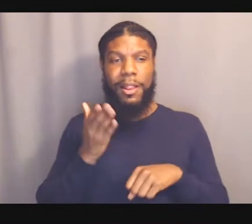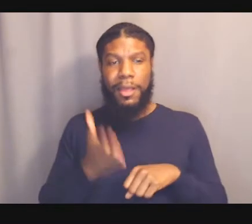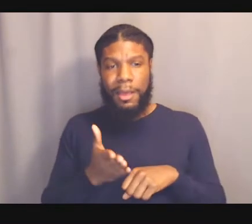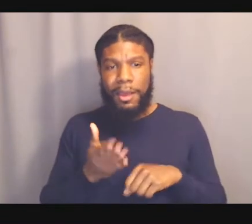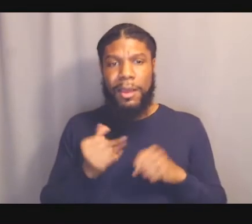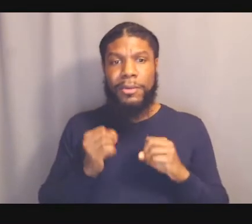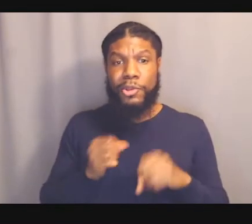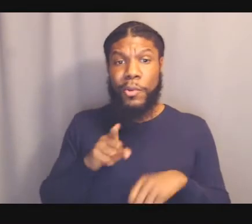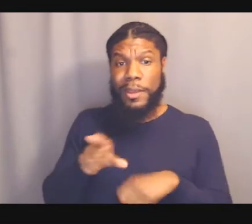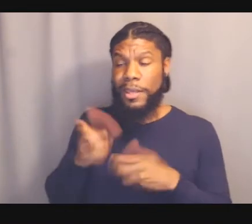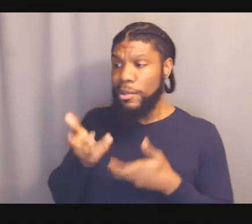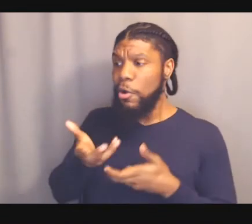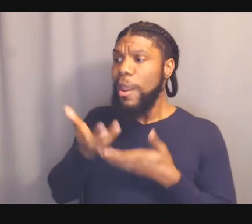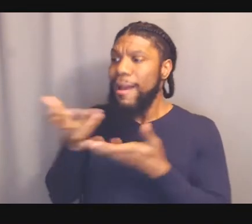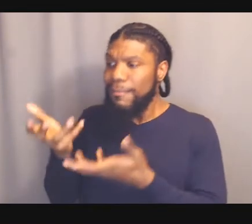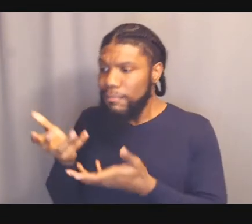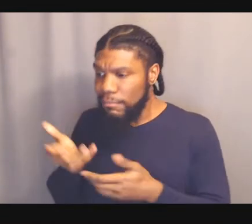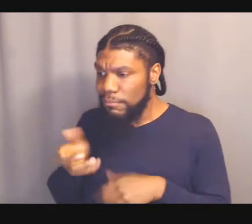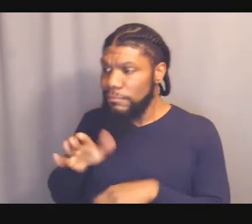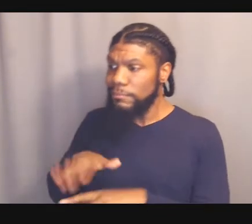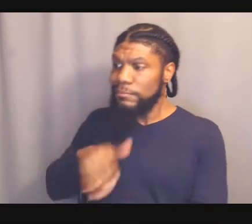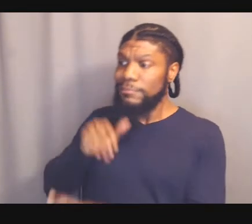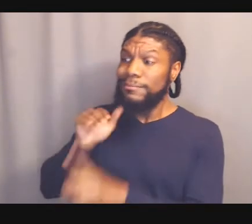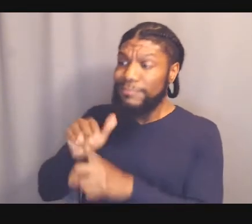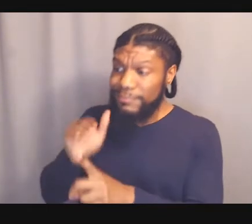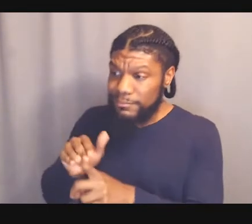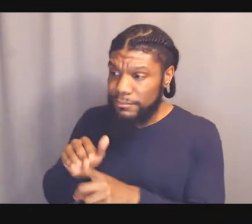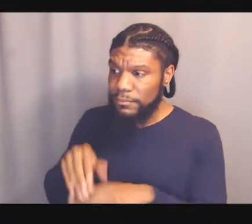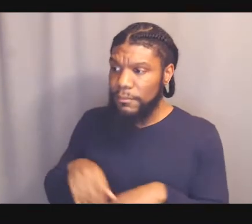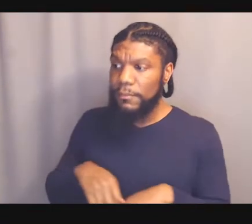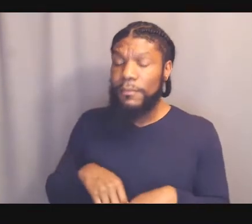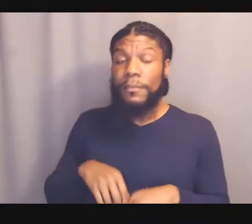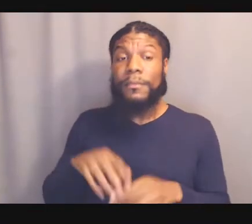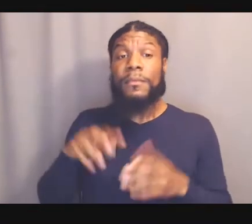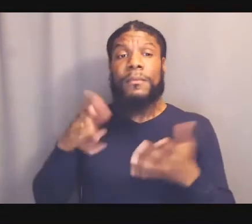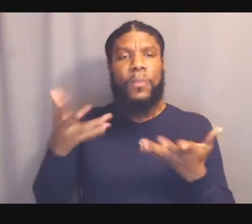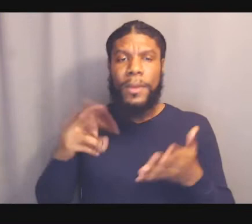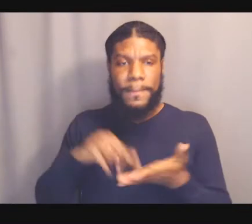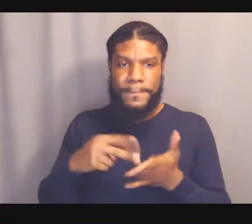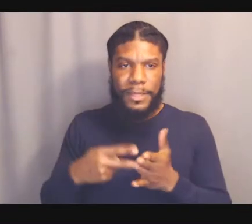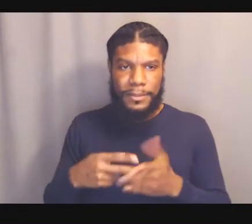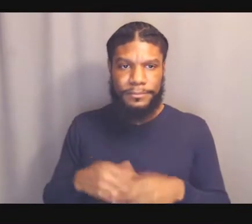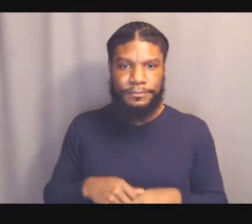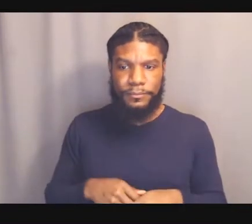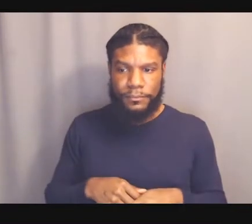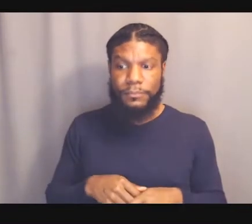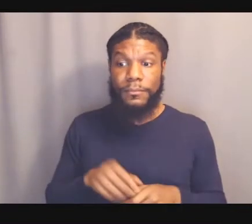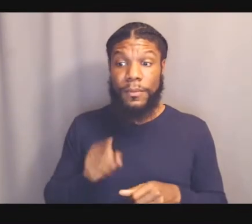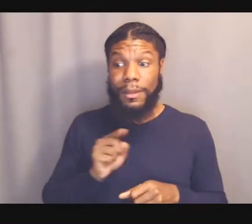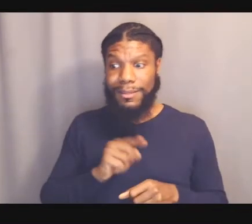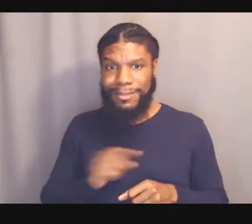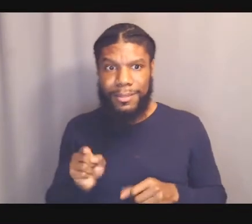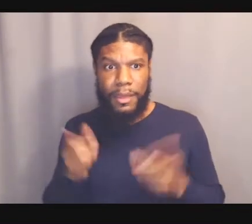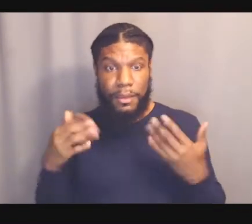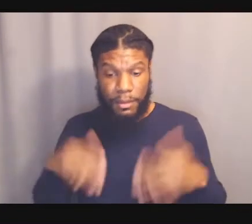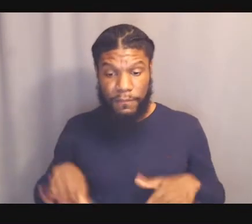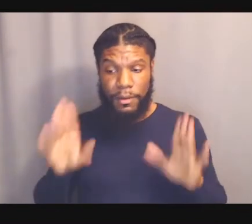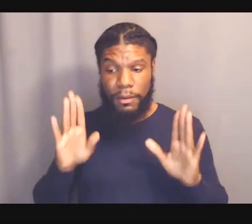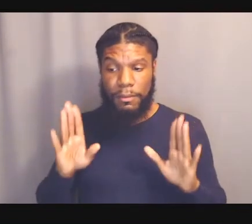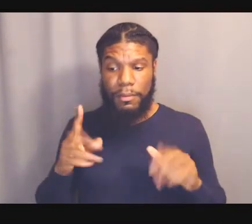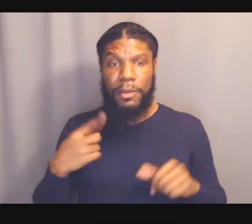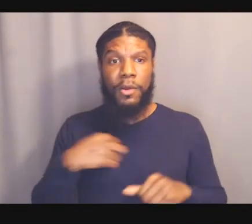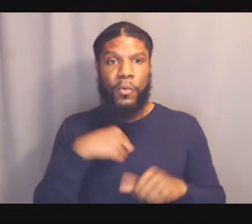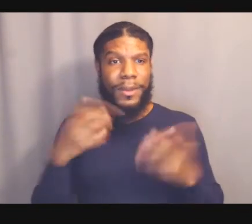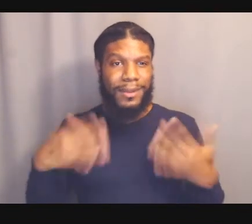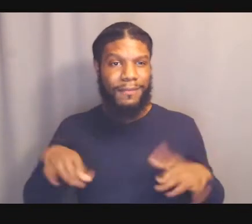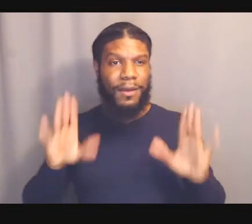just because they've given up does not mean we have to take the spot. We have to stop saying that thing, right? Like they need to come to